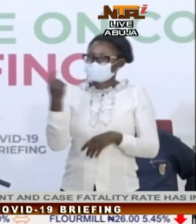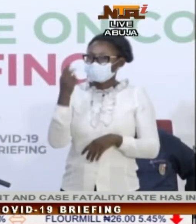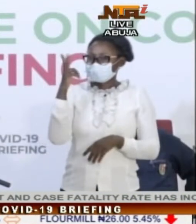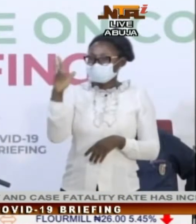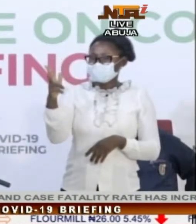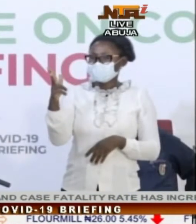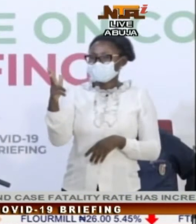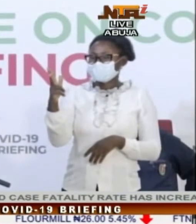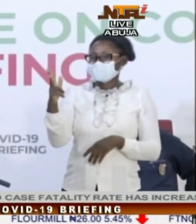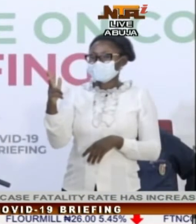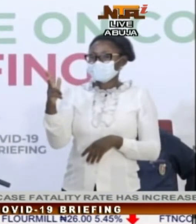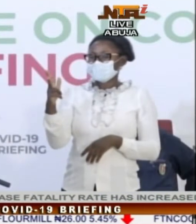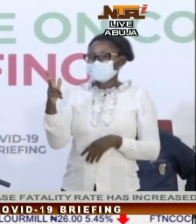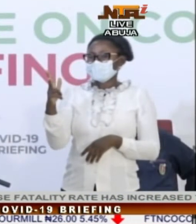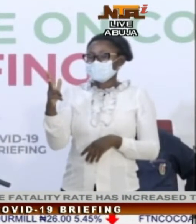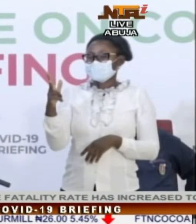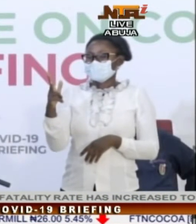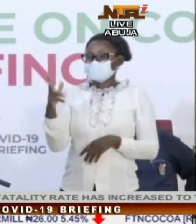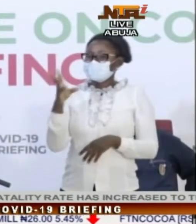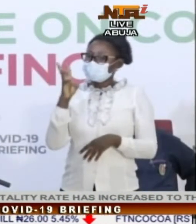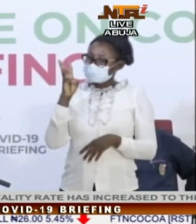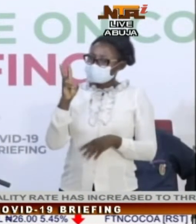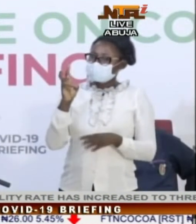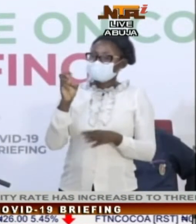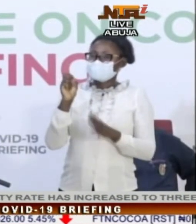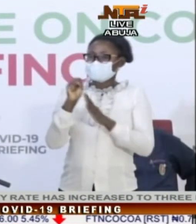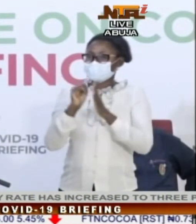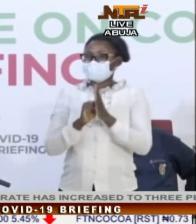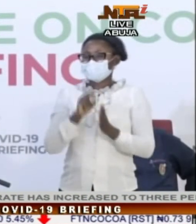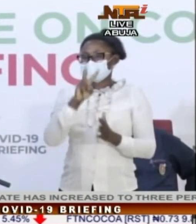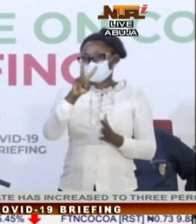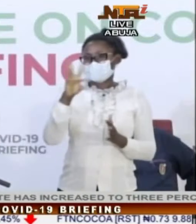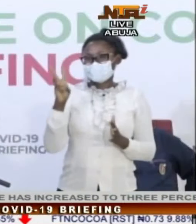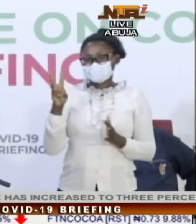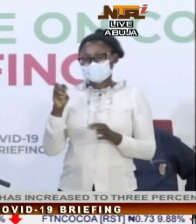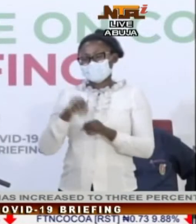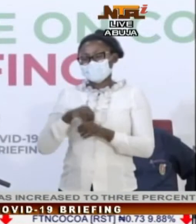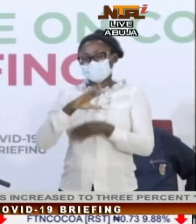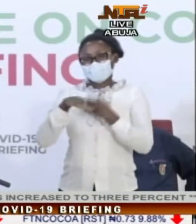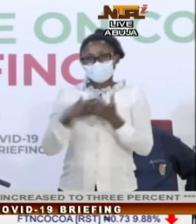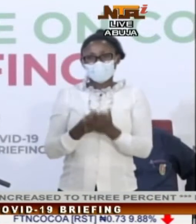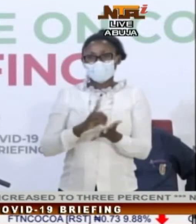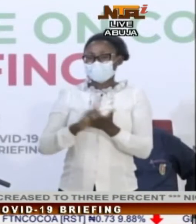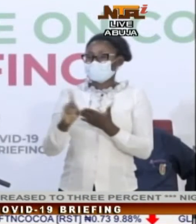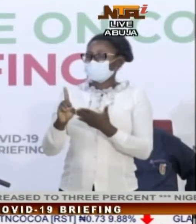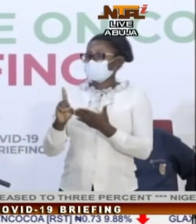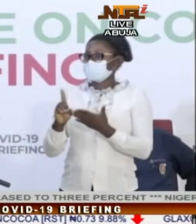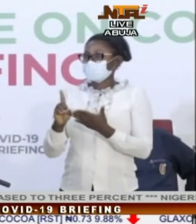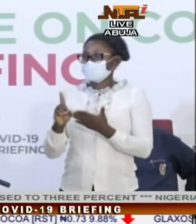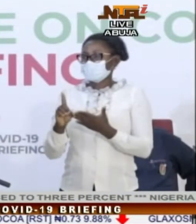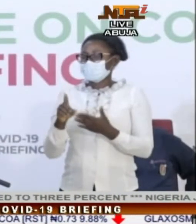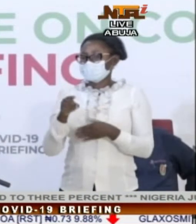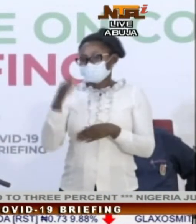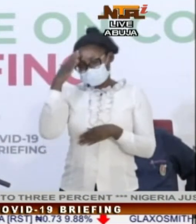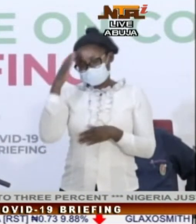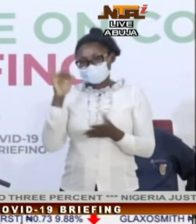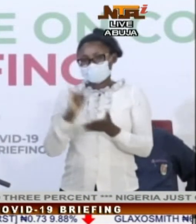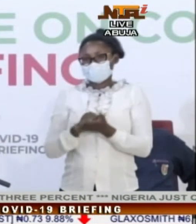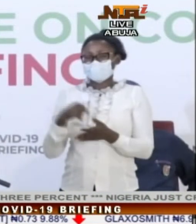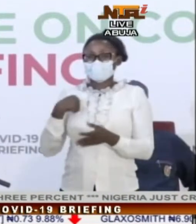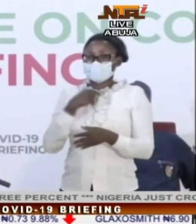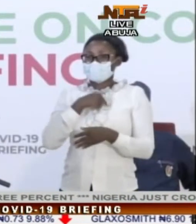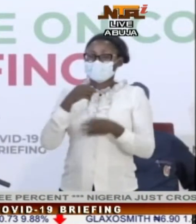6, 11, and 26 samples for the entire week. Very little. And even though we've now crossed the 1